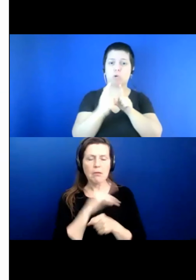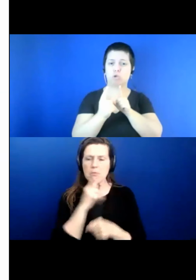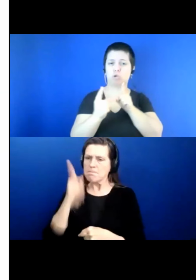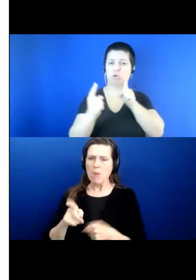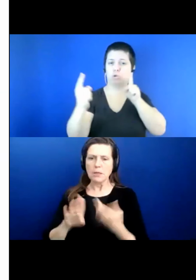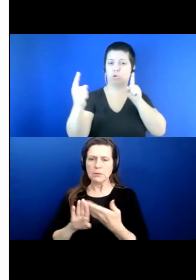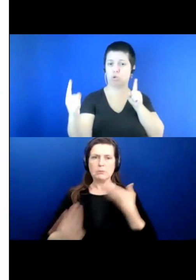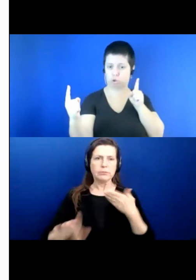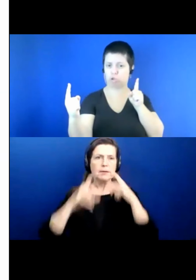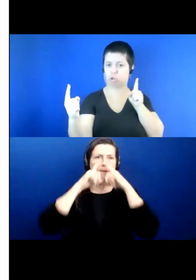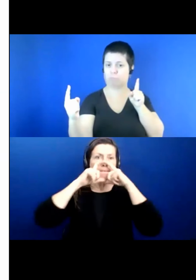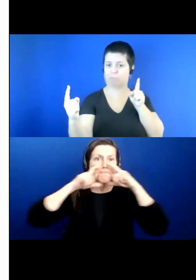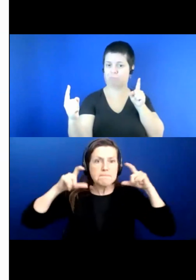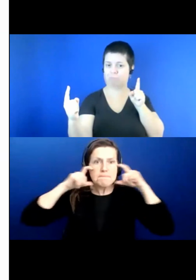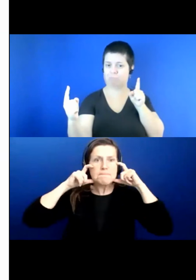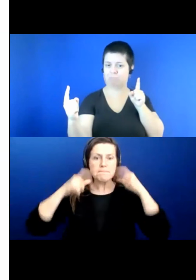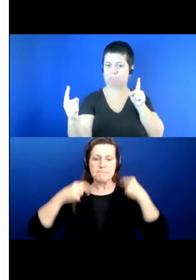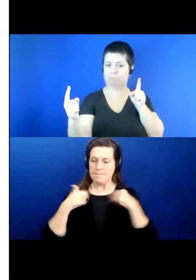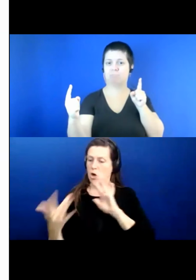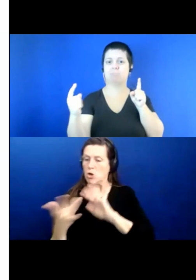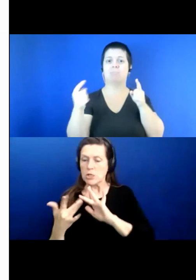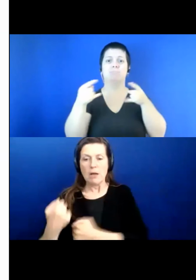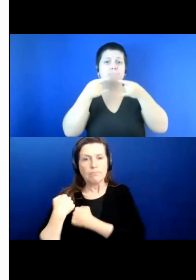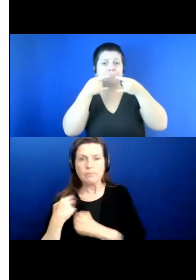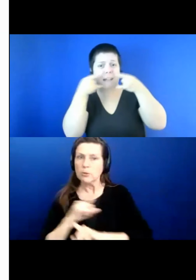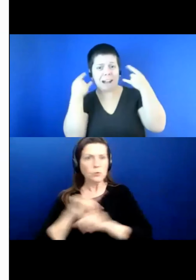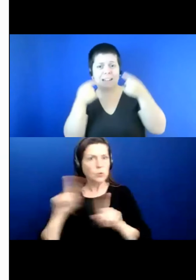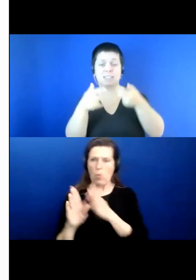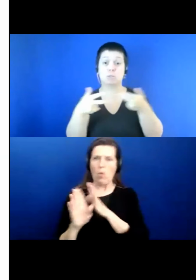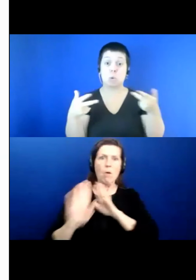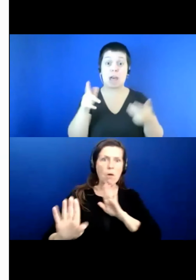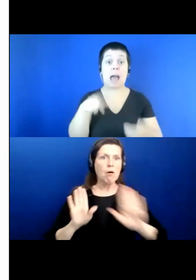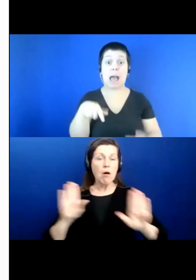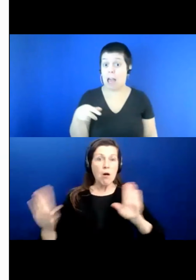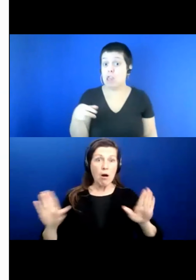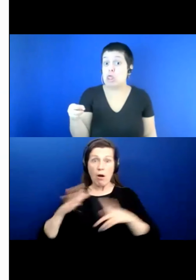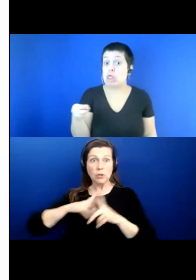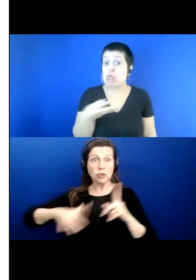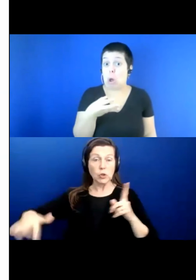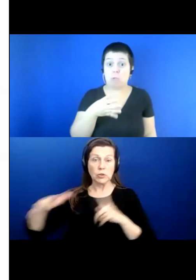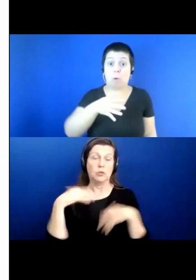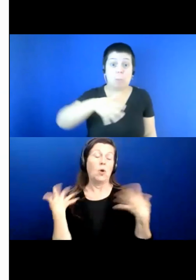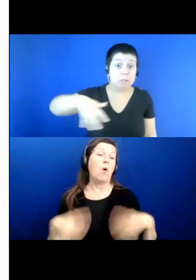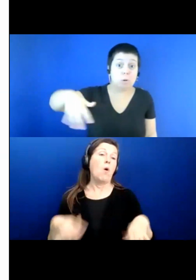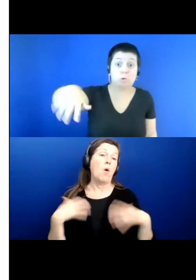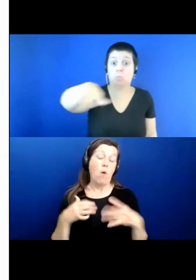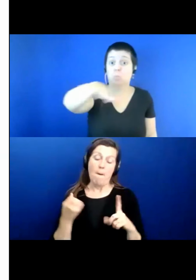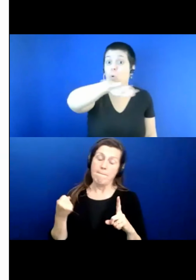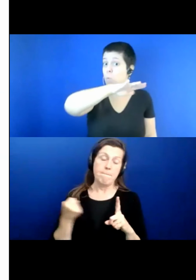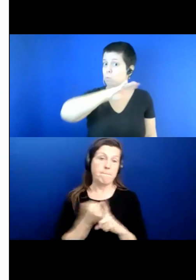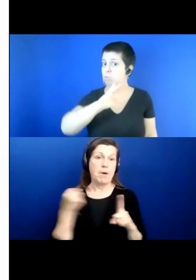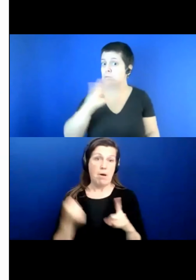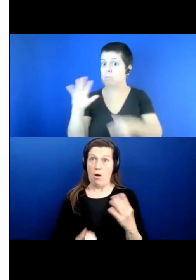new fact to all the people in the world, in our society. That means a new reality to all of us.